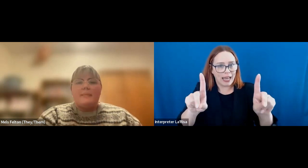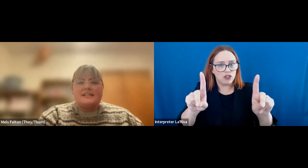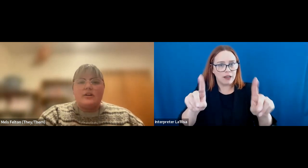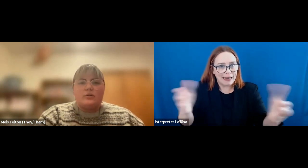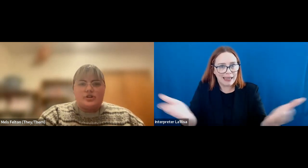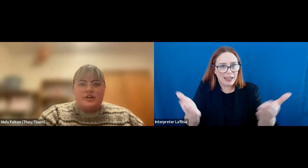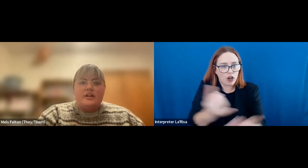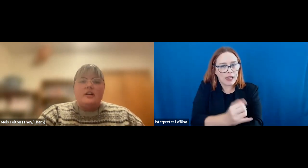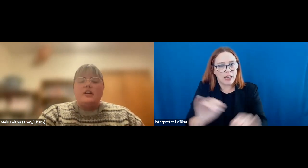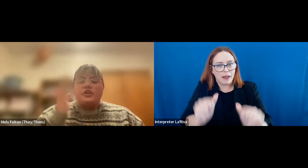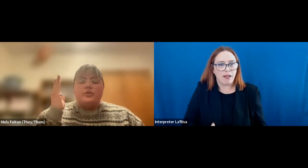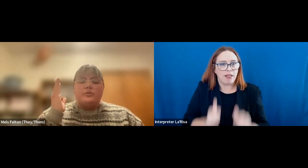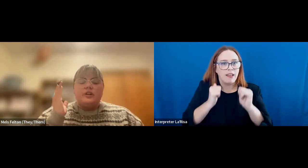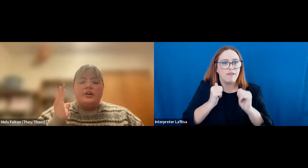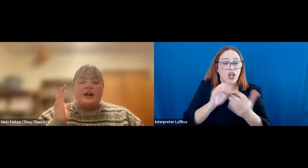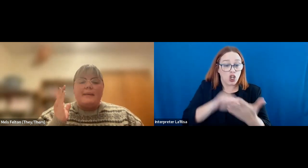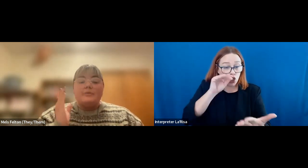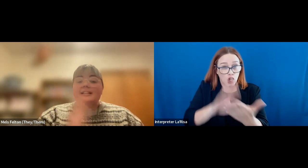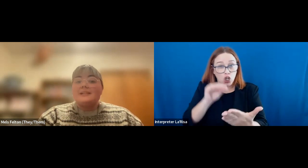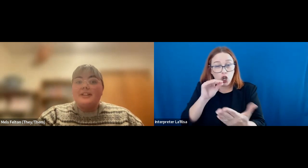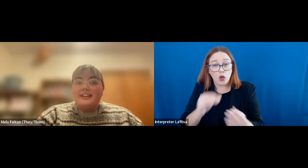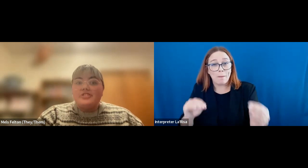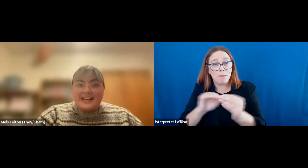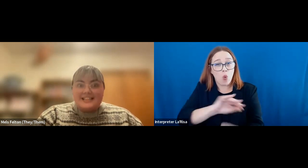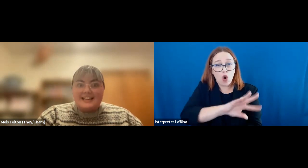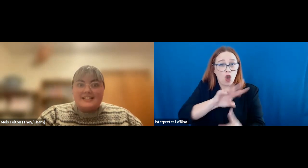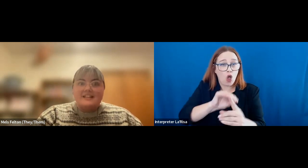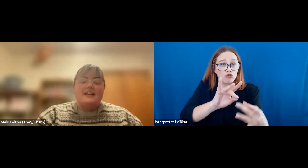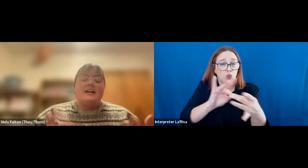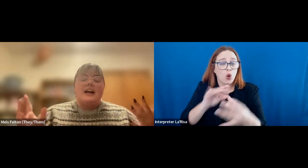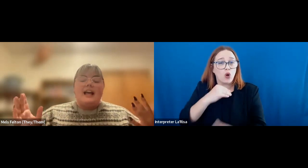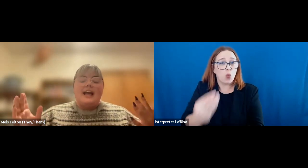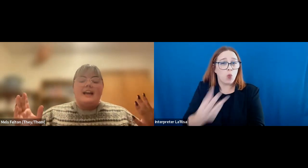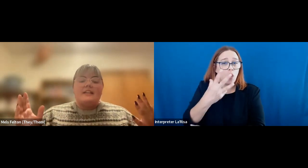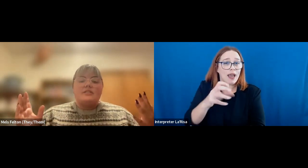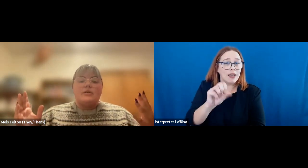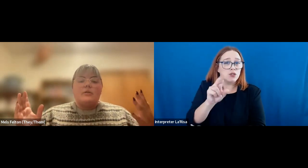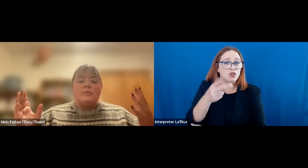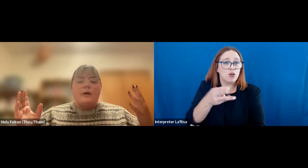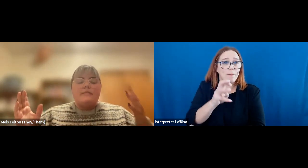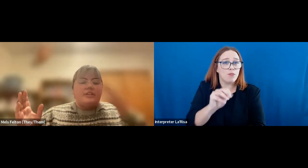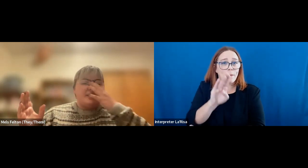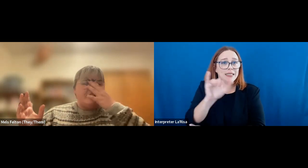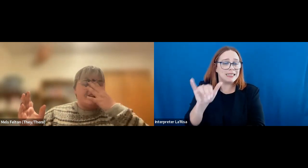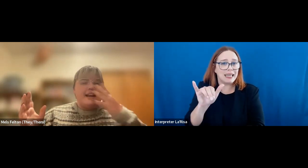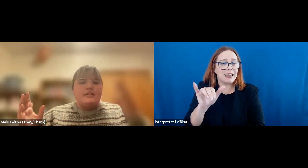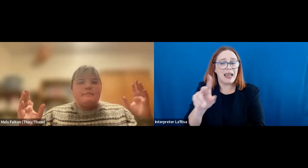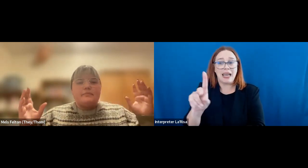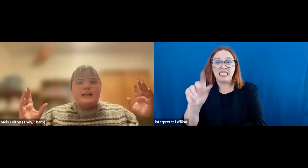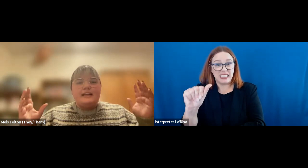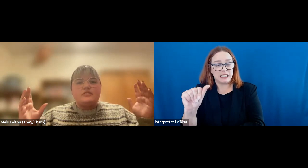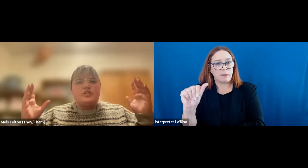white supremacy culture, to learn about disability justice. And one of the things